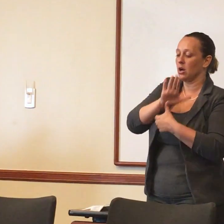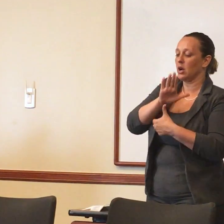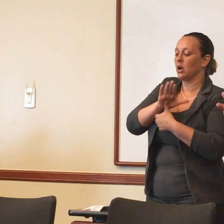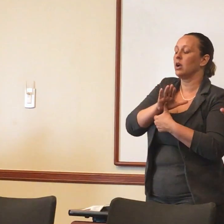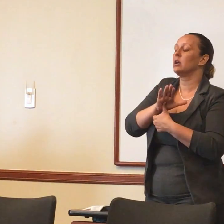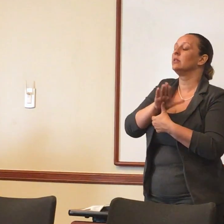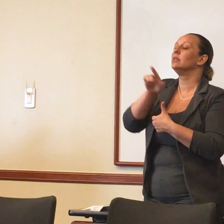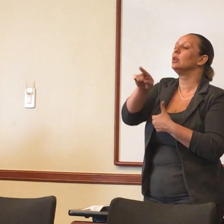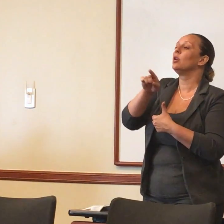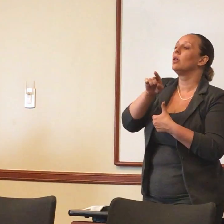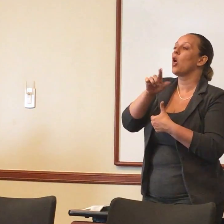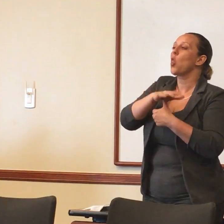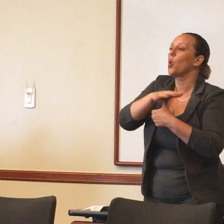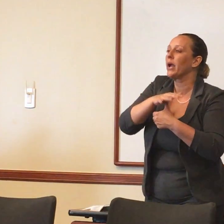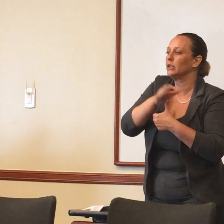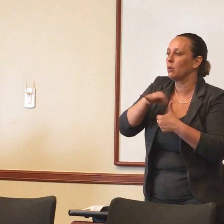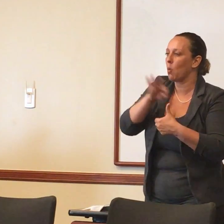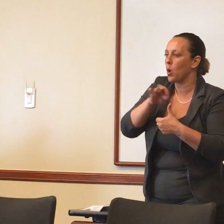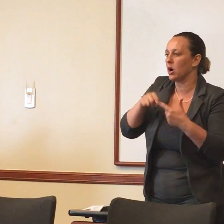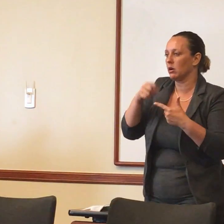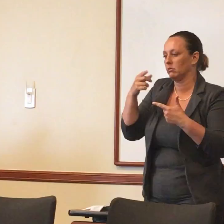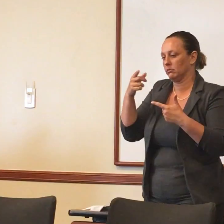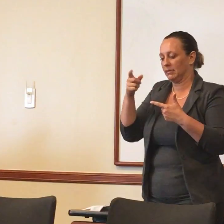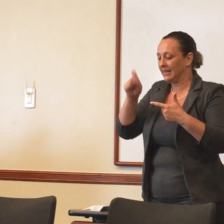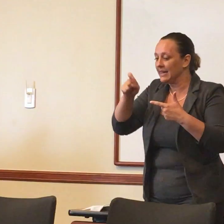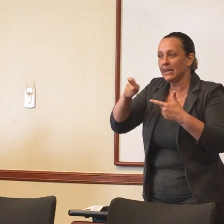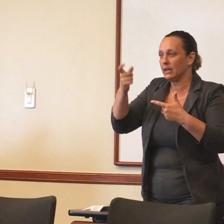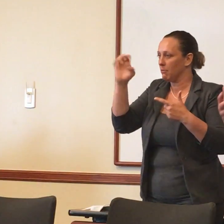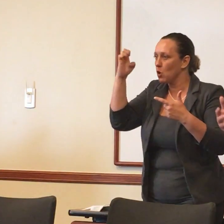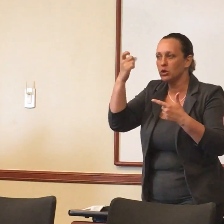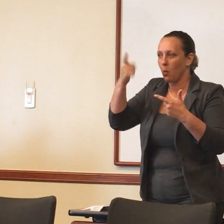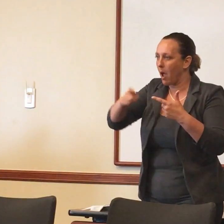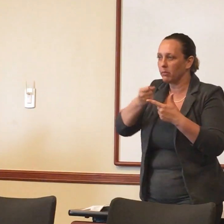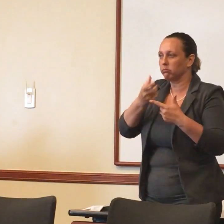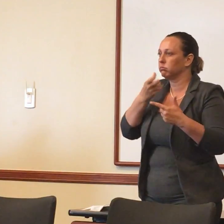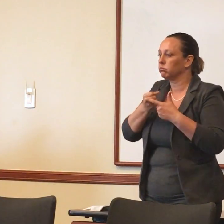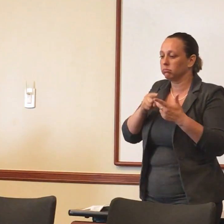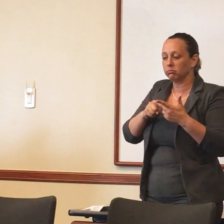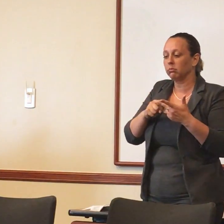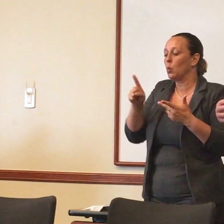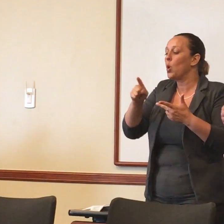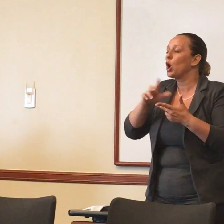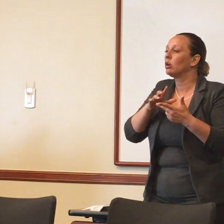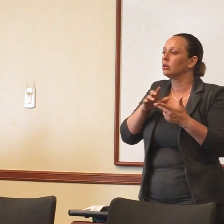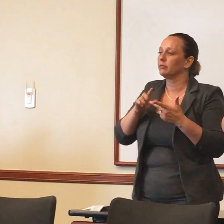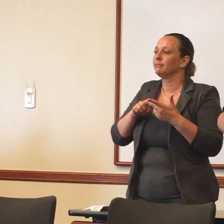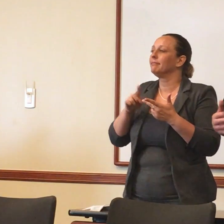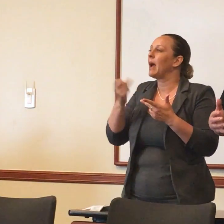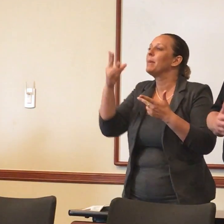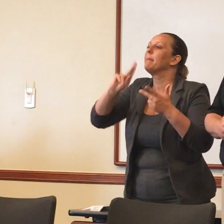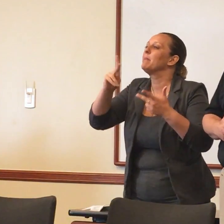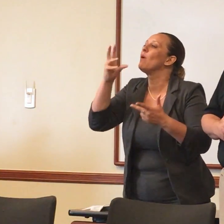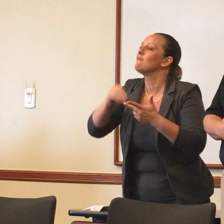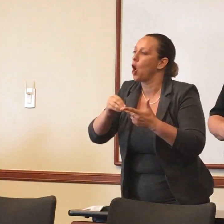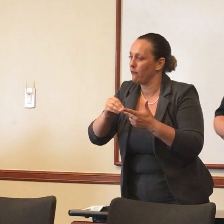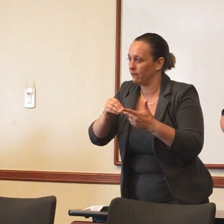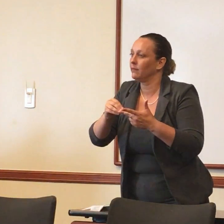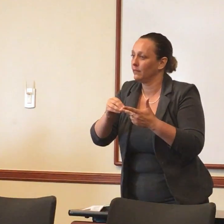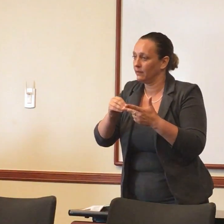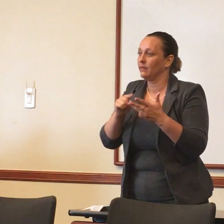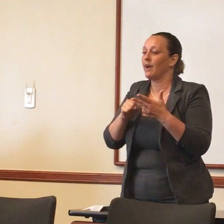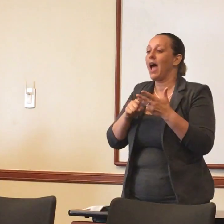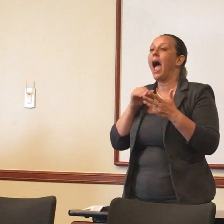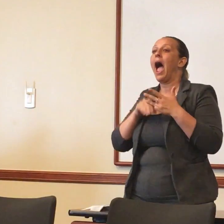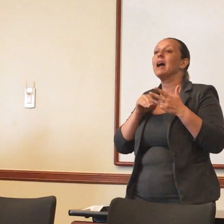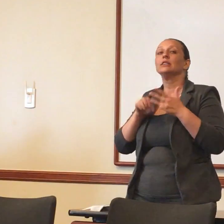fire, or emergency medical services, where you're located, how many people are involved. Also, any access to the house to let the fire department